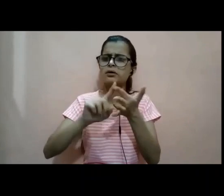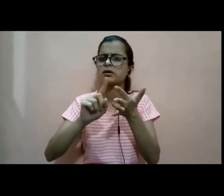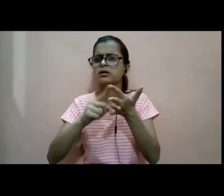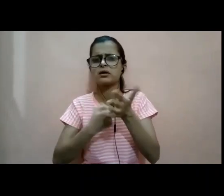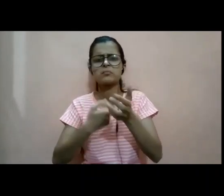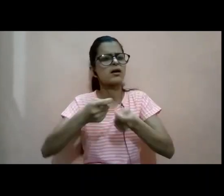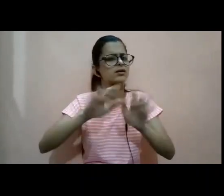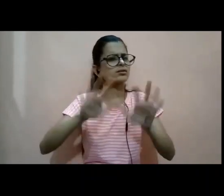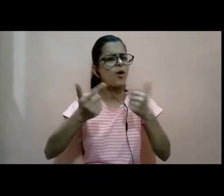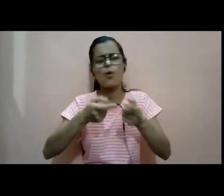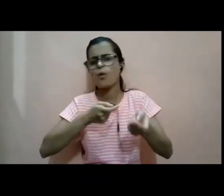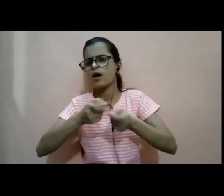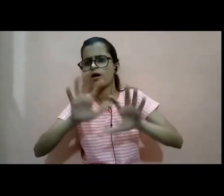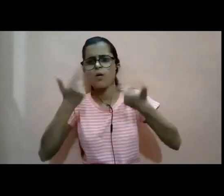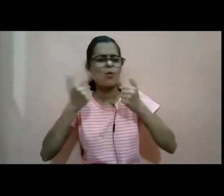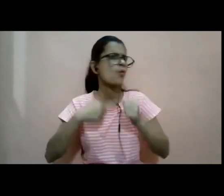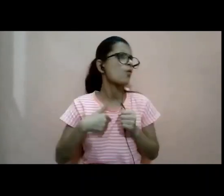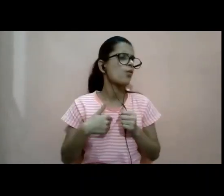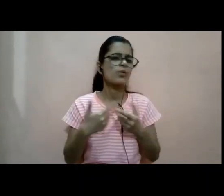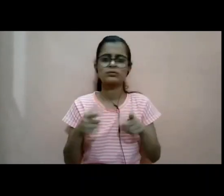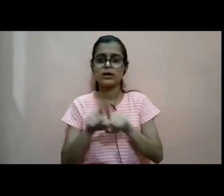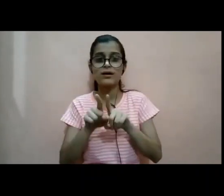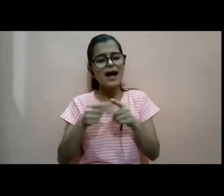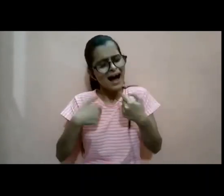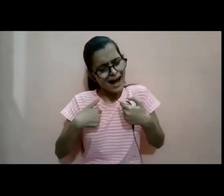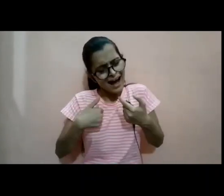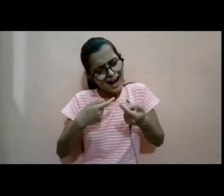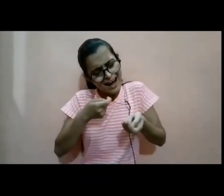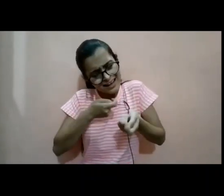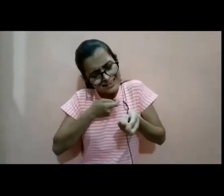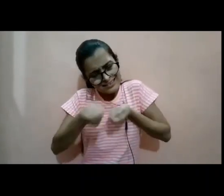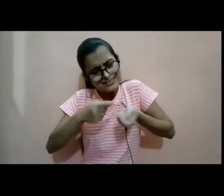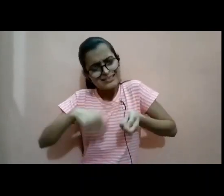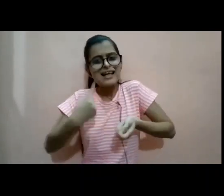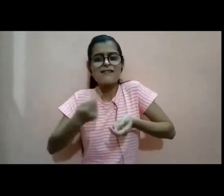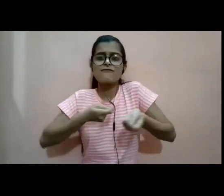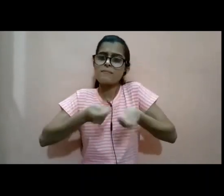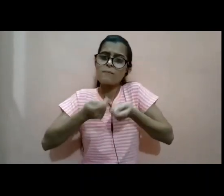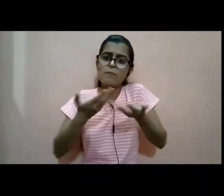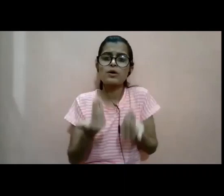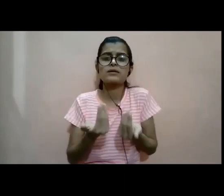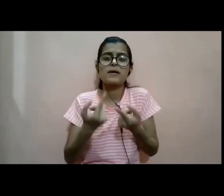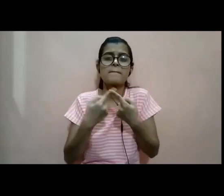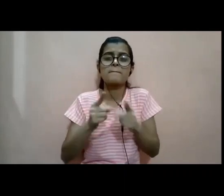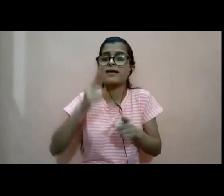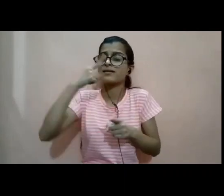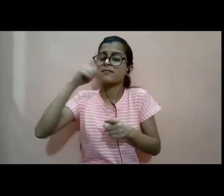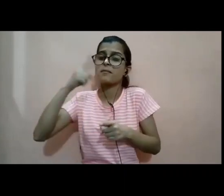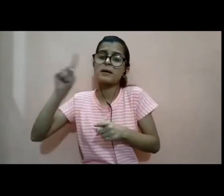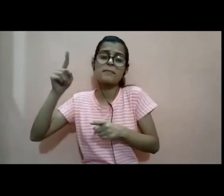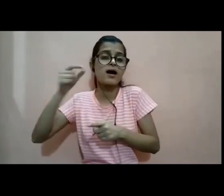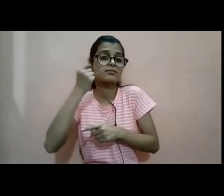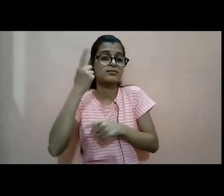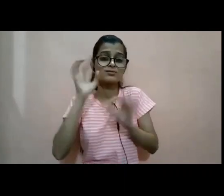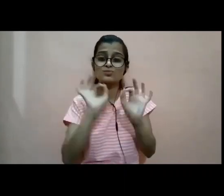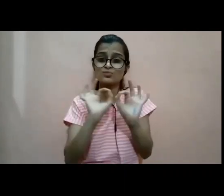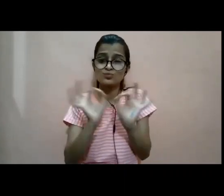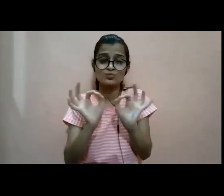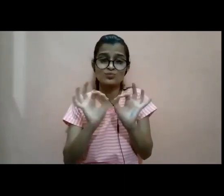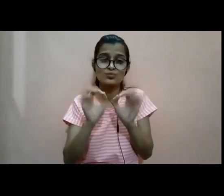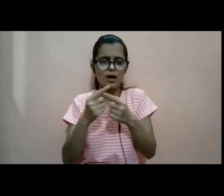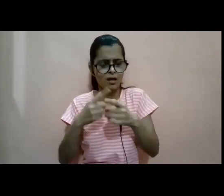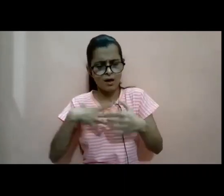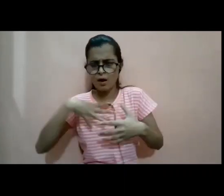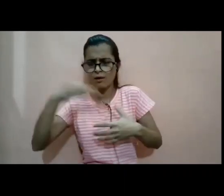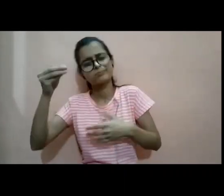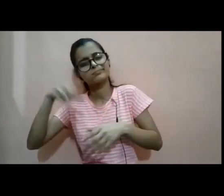I tell them that I will manage myself, but they hesitate going out without me.